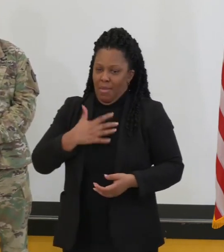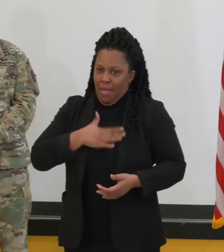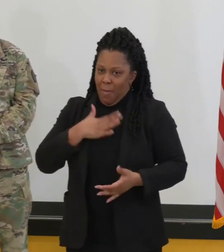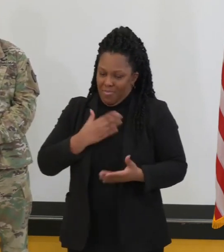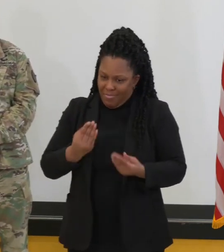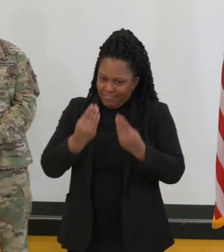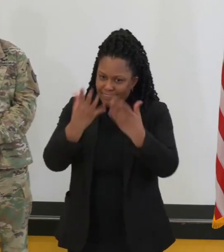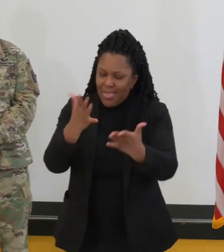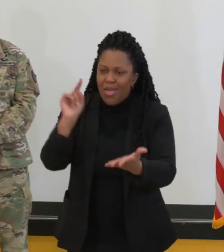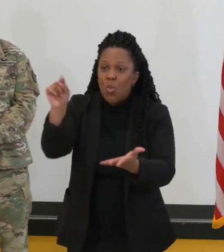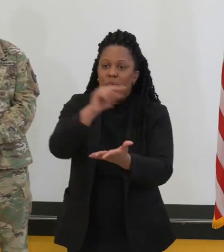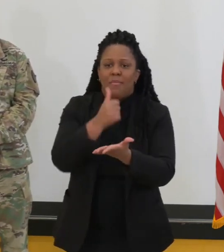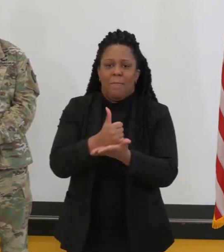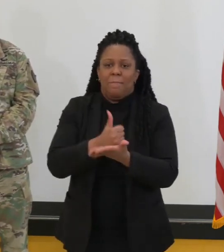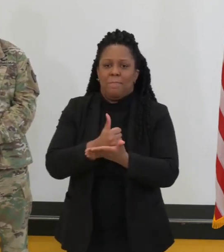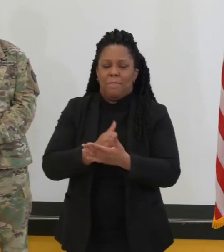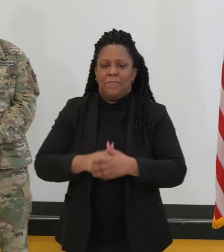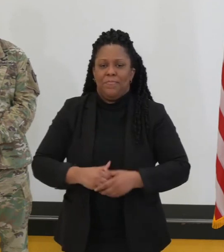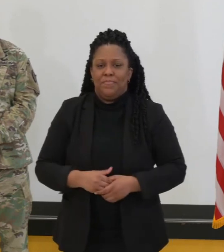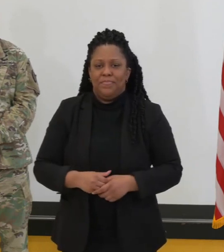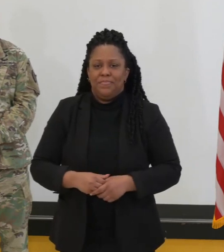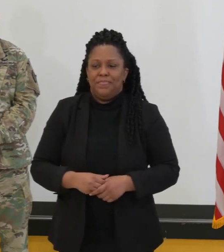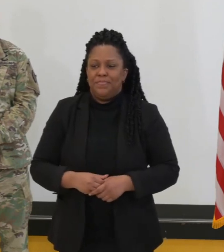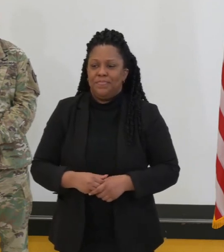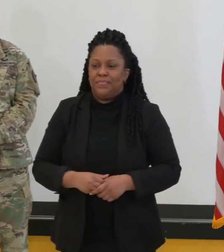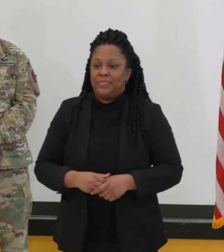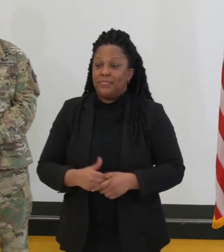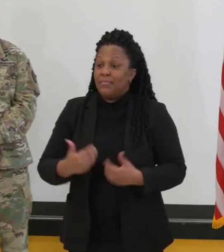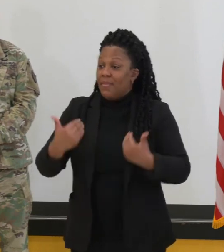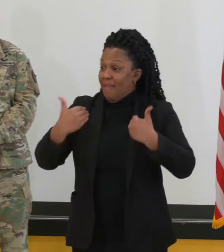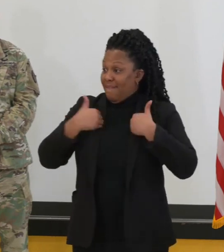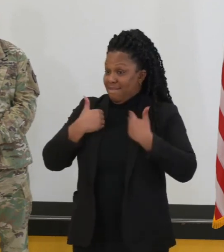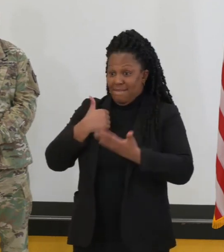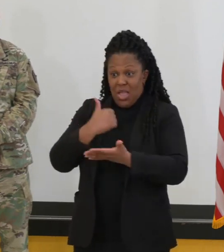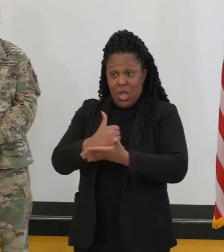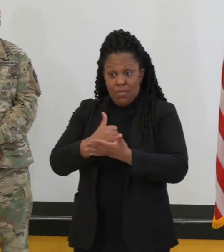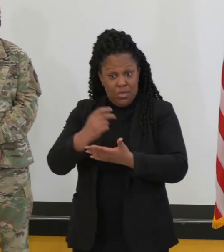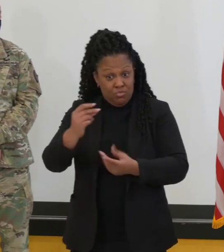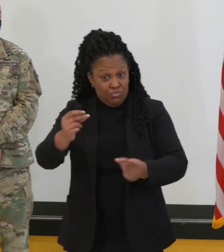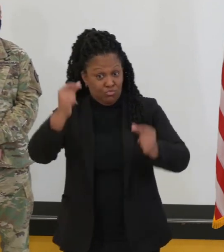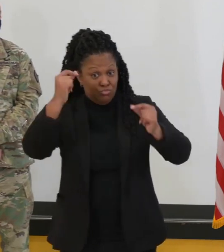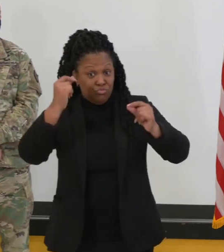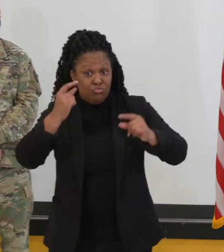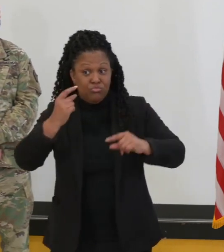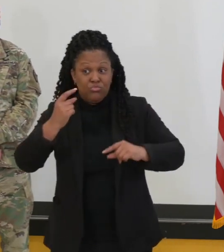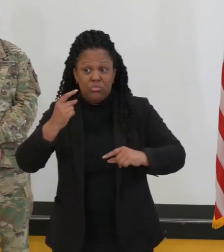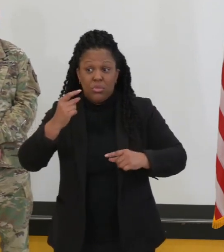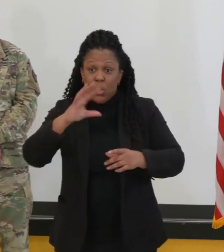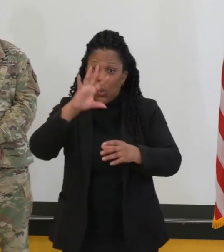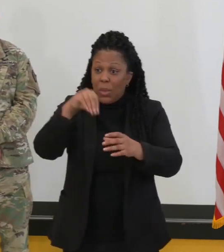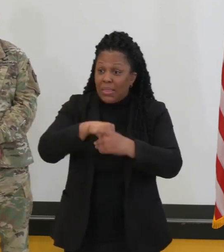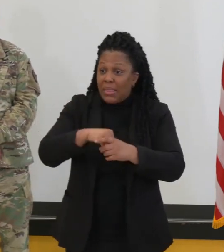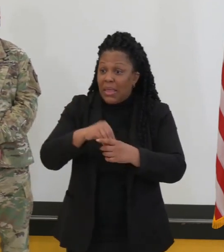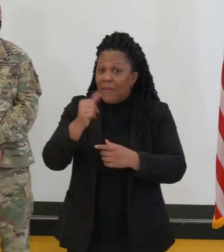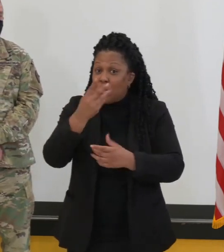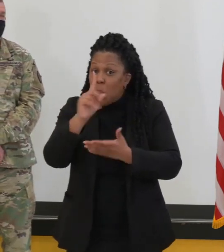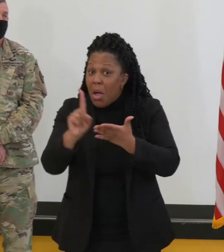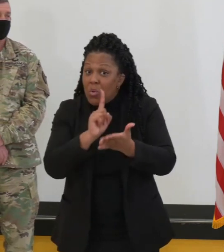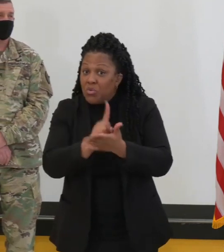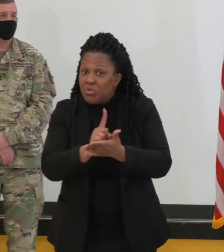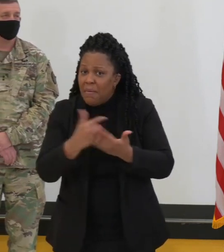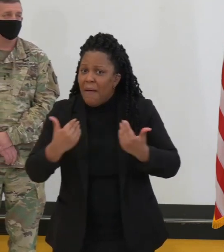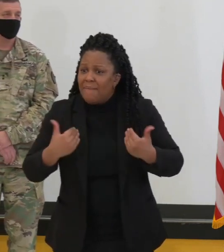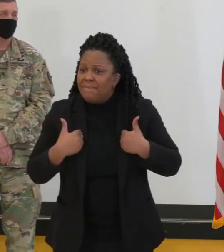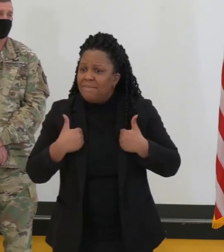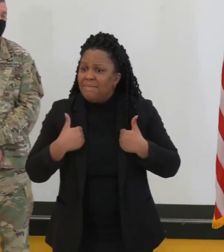able to get it there faster. We got help on the way within a matter of a few hours of the